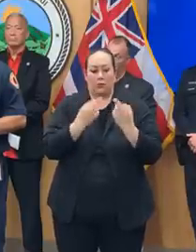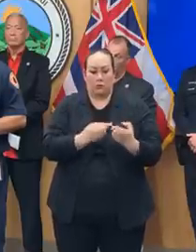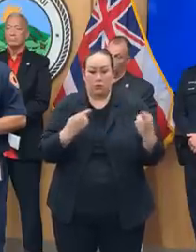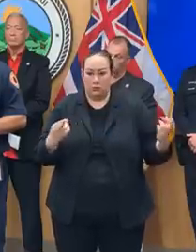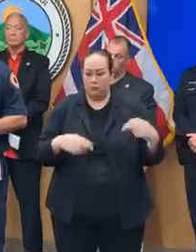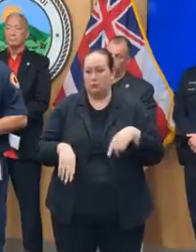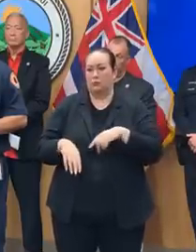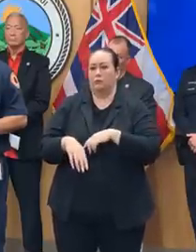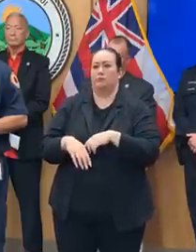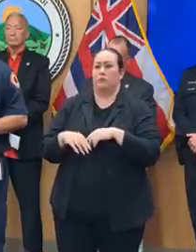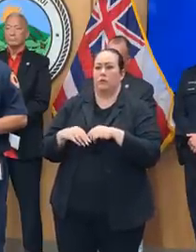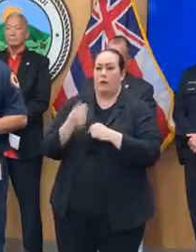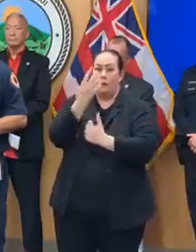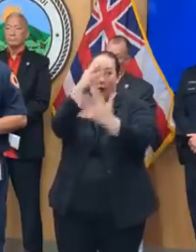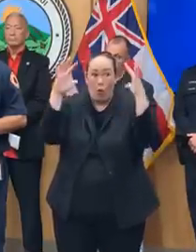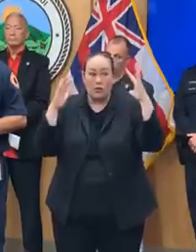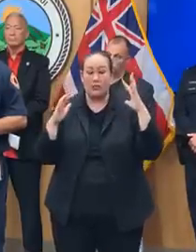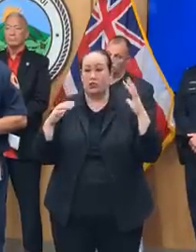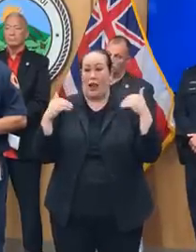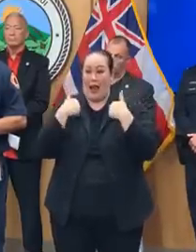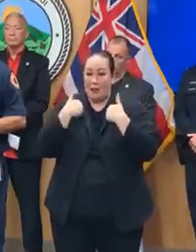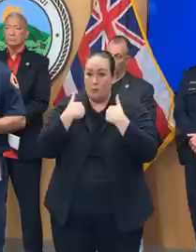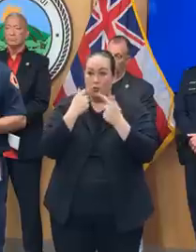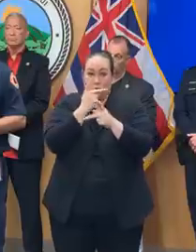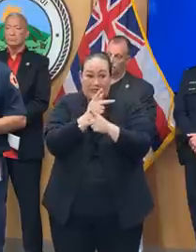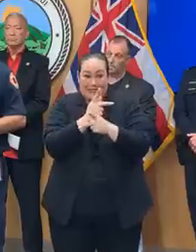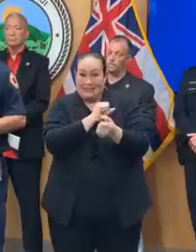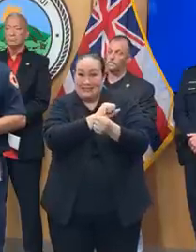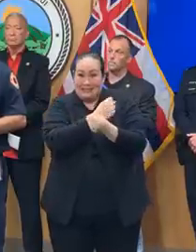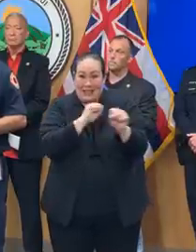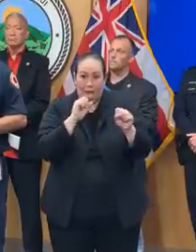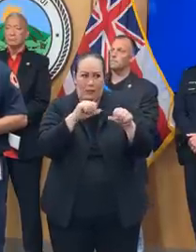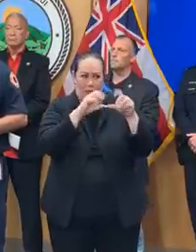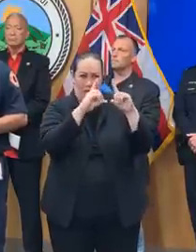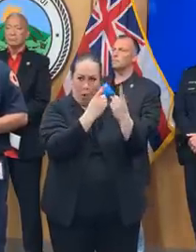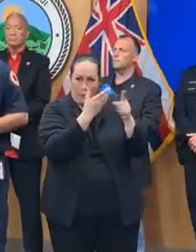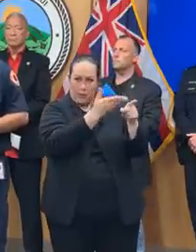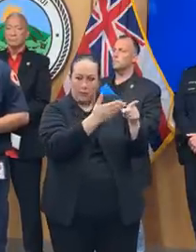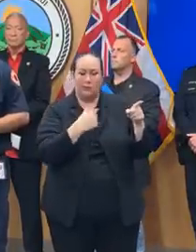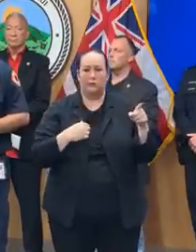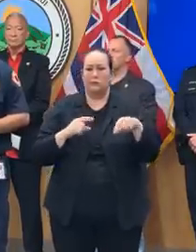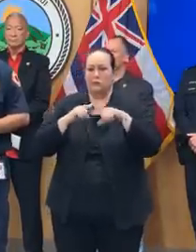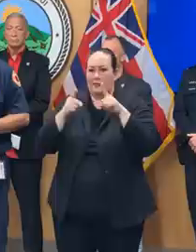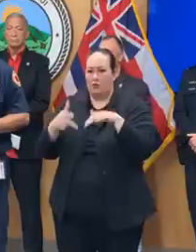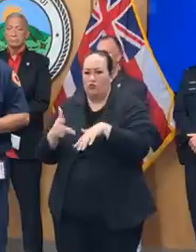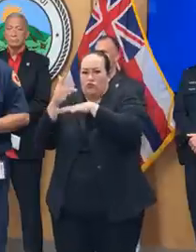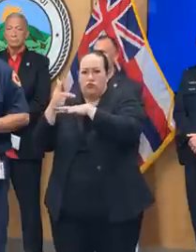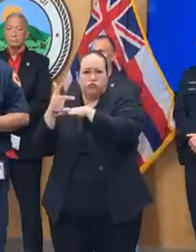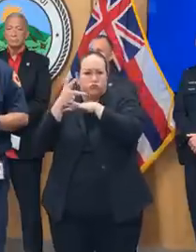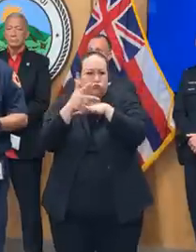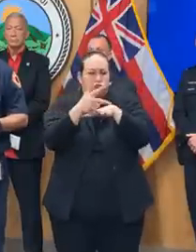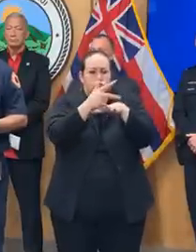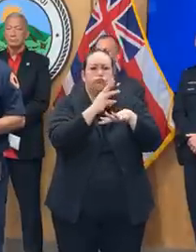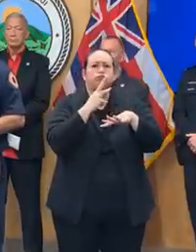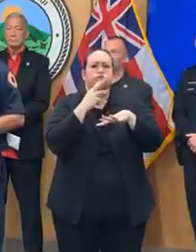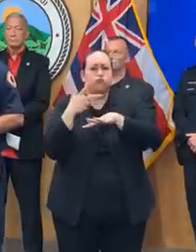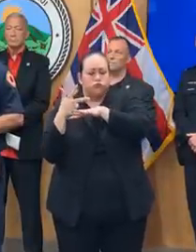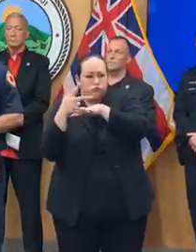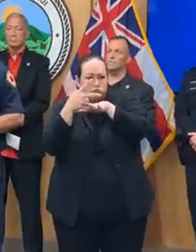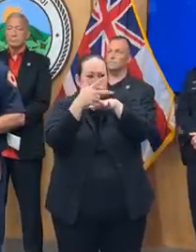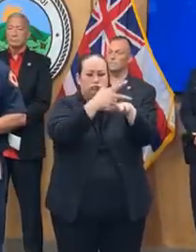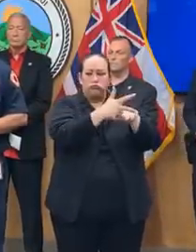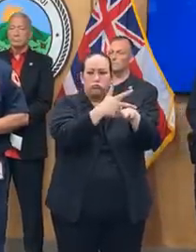and Wildlife, as well as our fire department tankers and wildland trucks, along with the normal crews